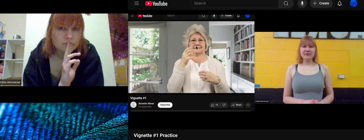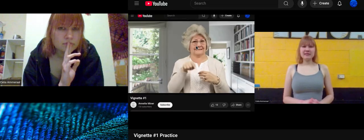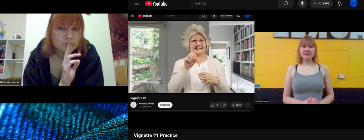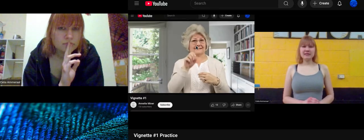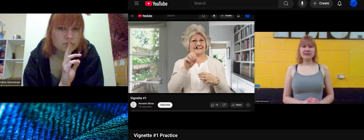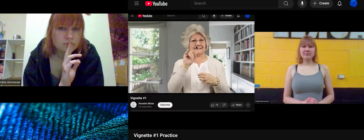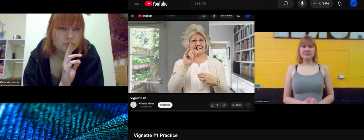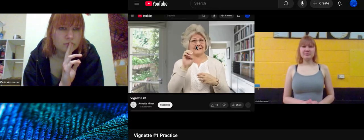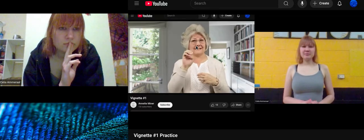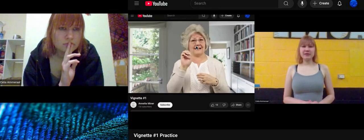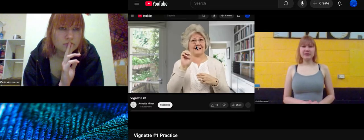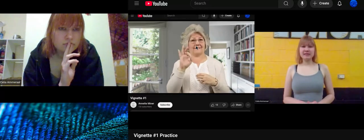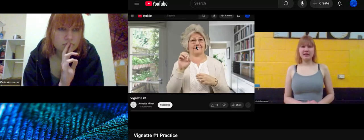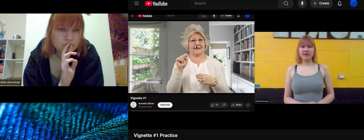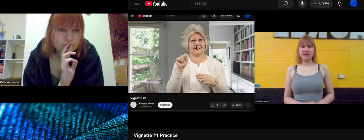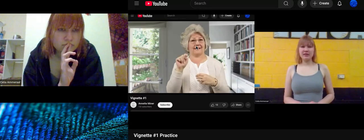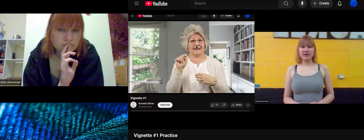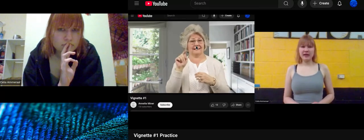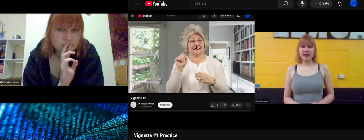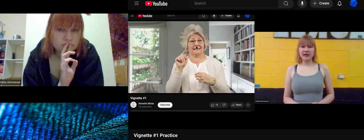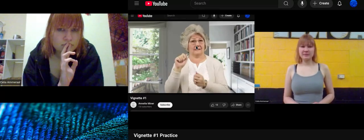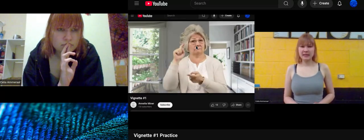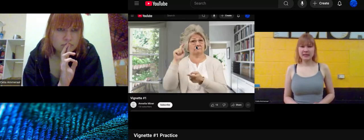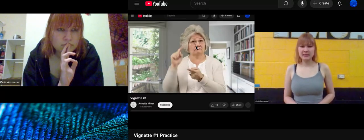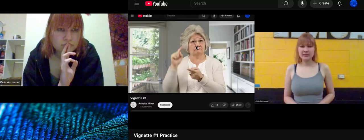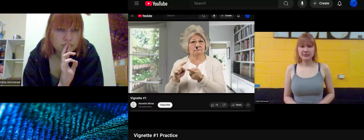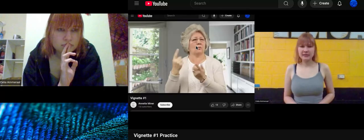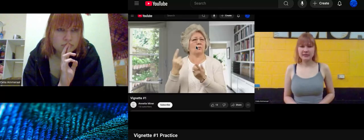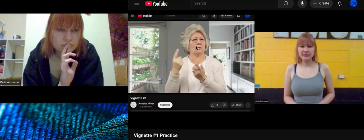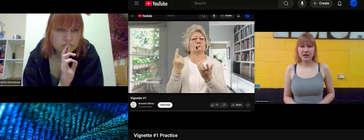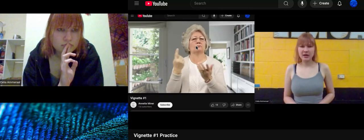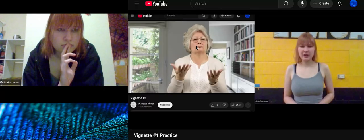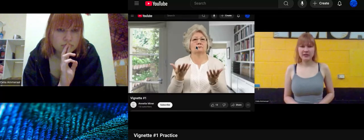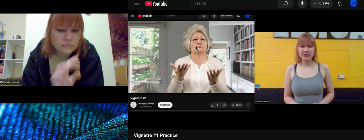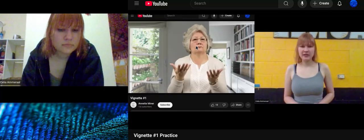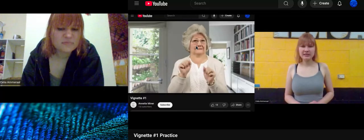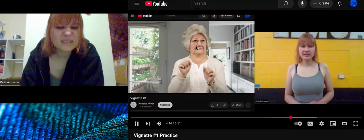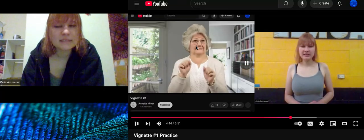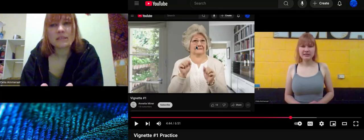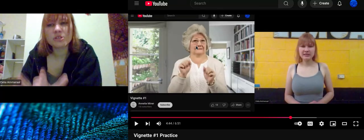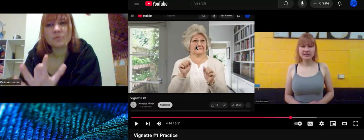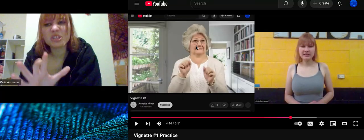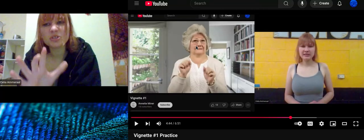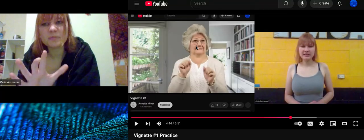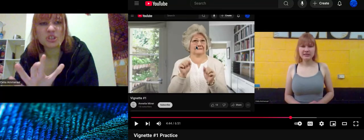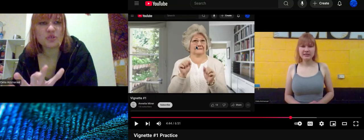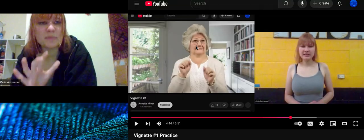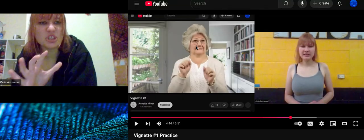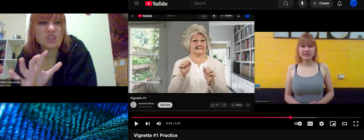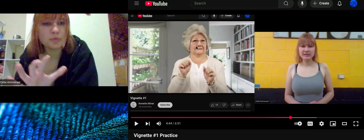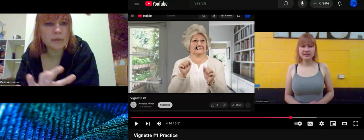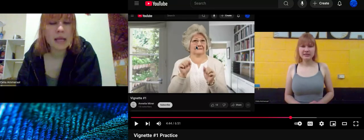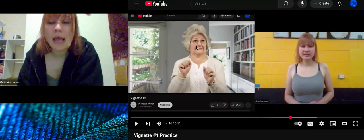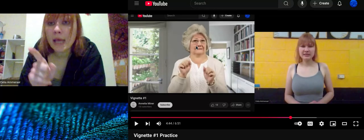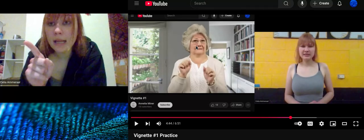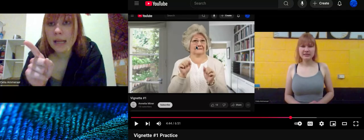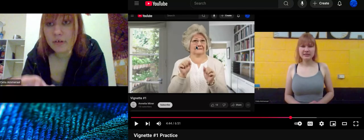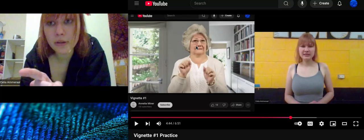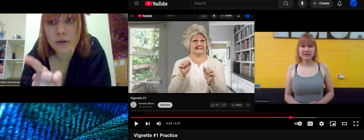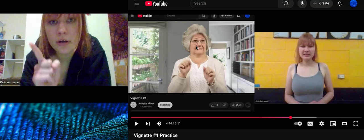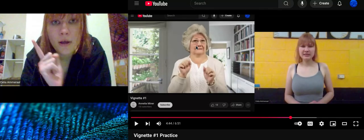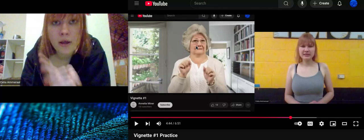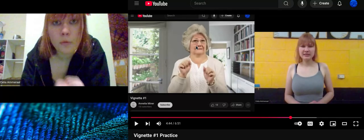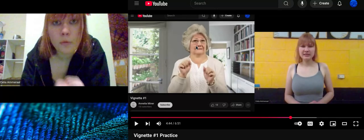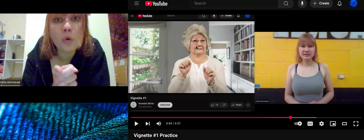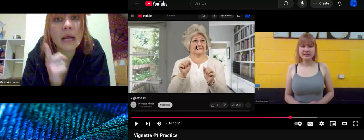I've recently been experiencing a lot of upset stomach and nausea. Stupid. In every